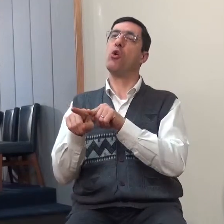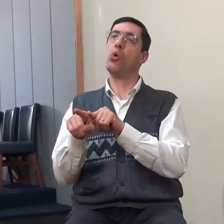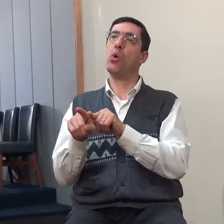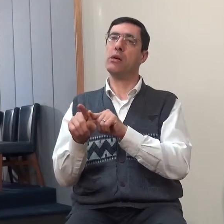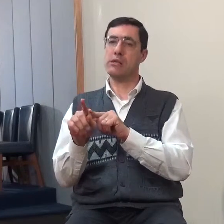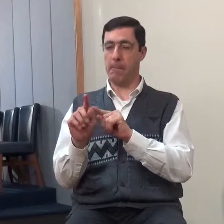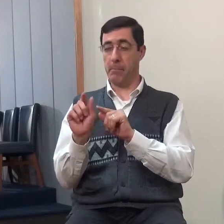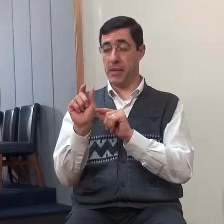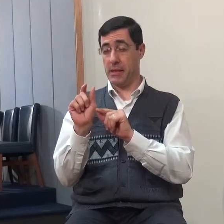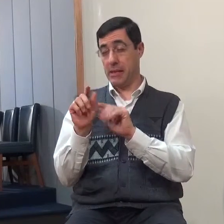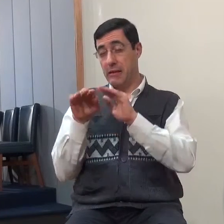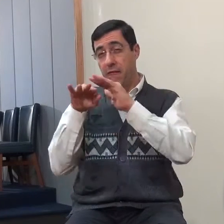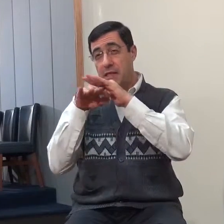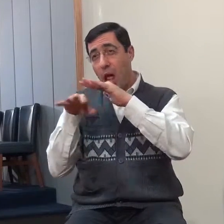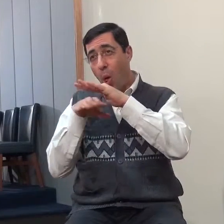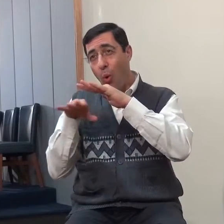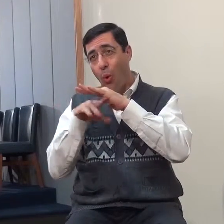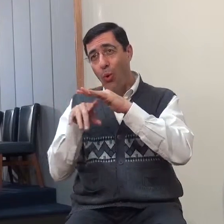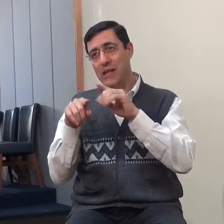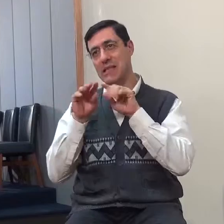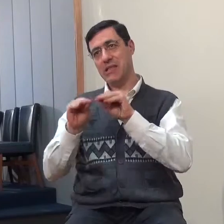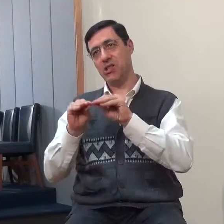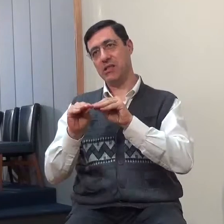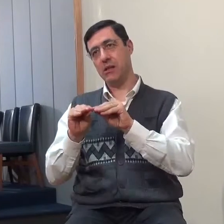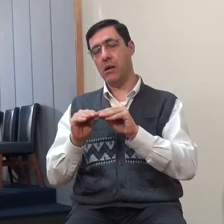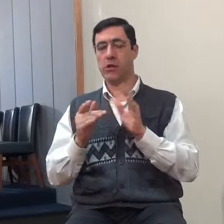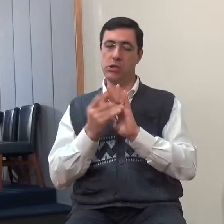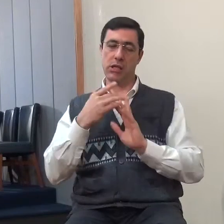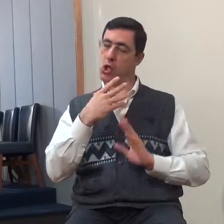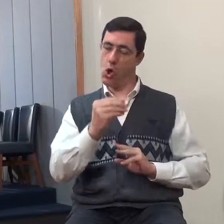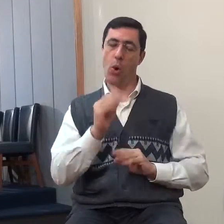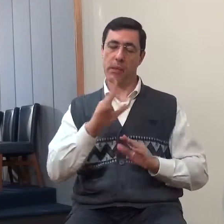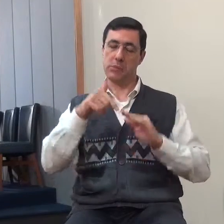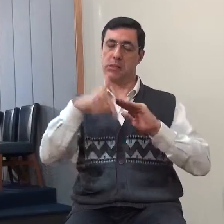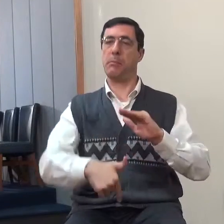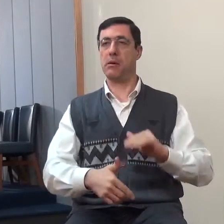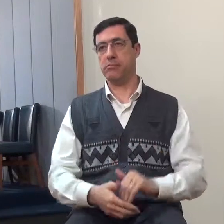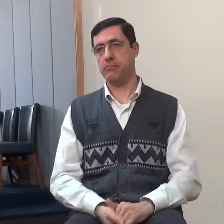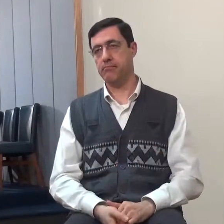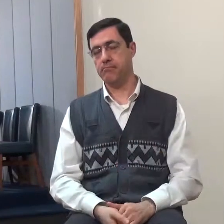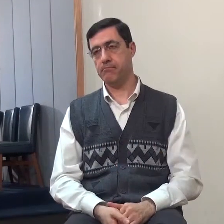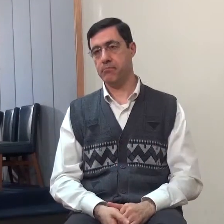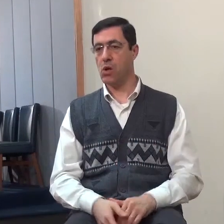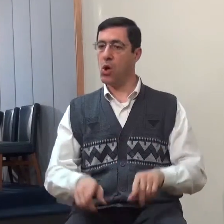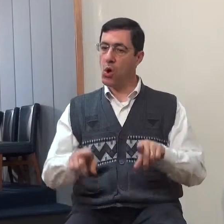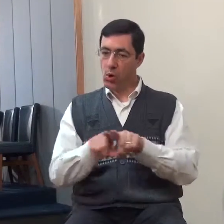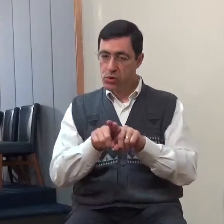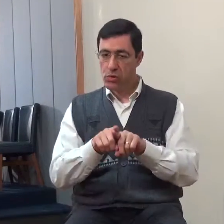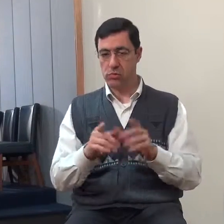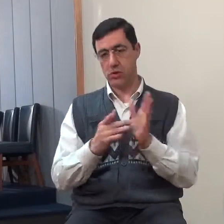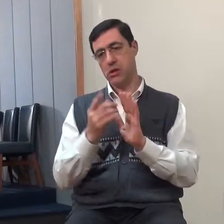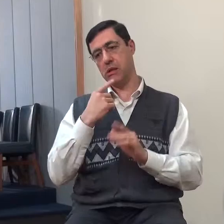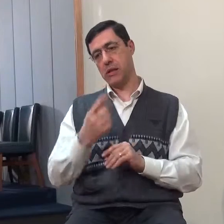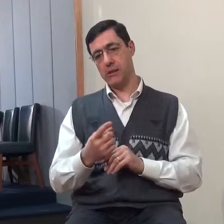exactly the same, a little further down. Verse 27, he had heard that it was said by them of old time, this